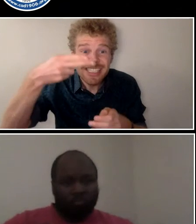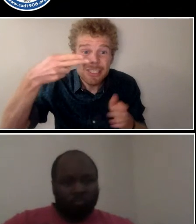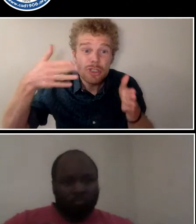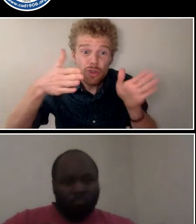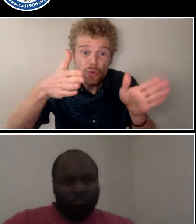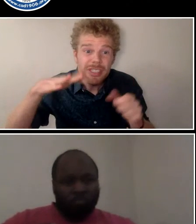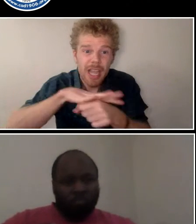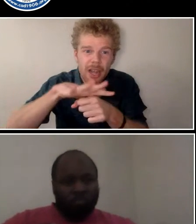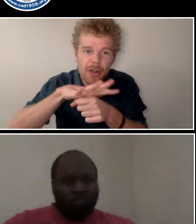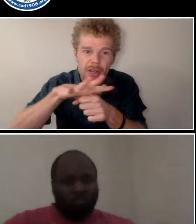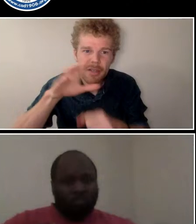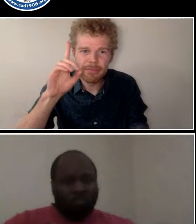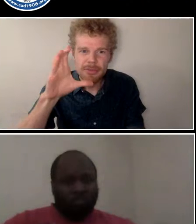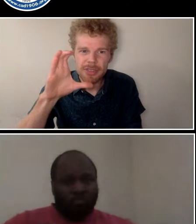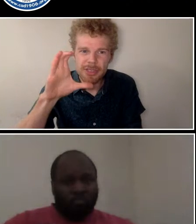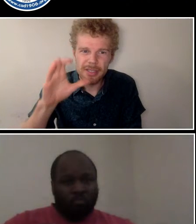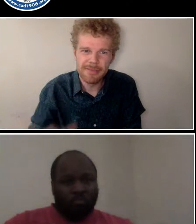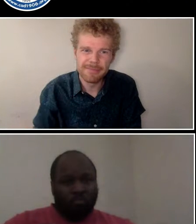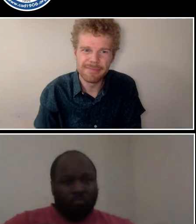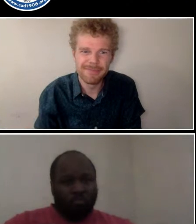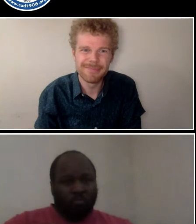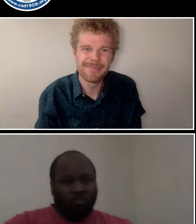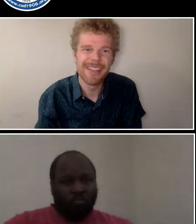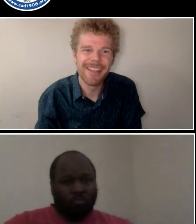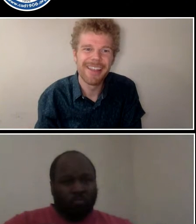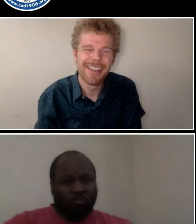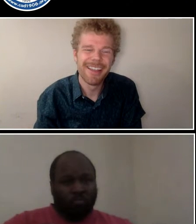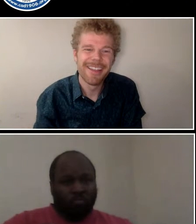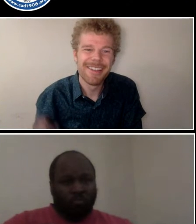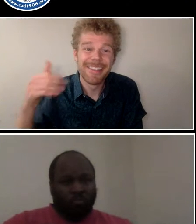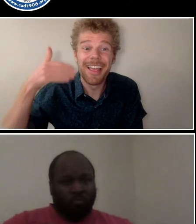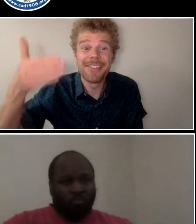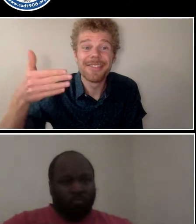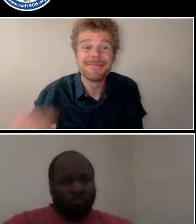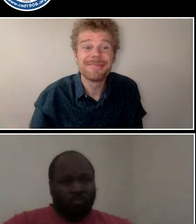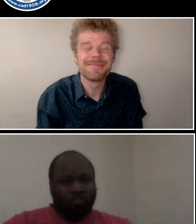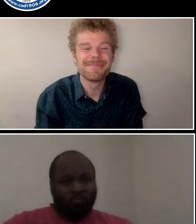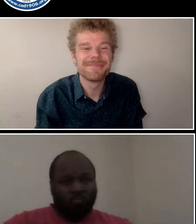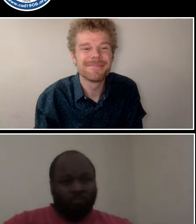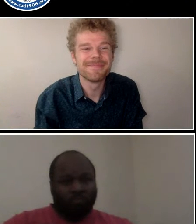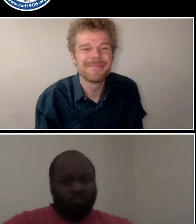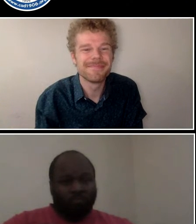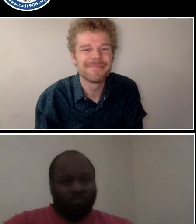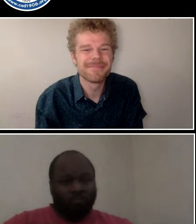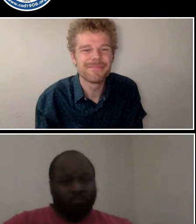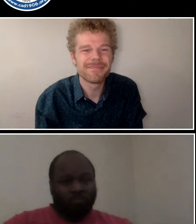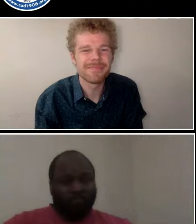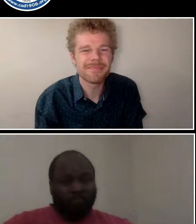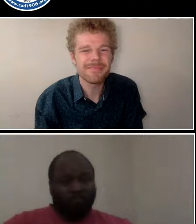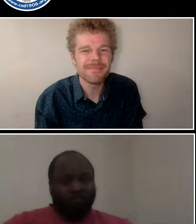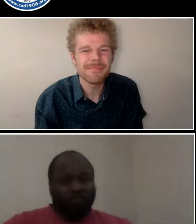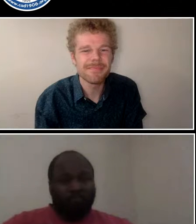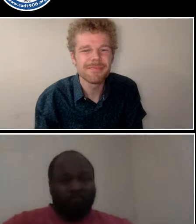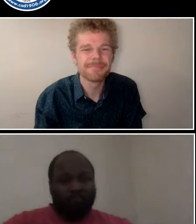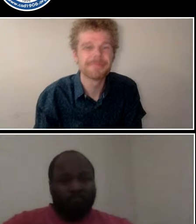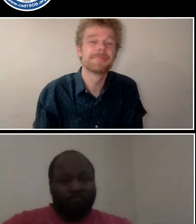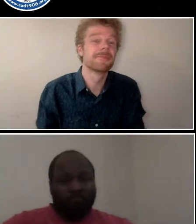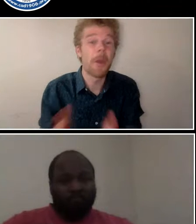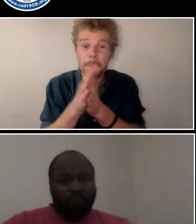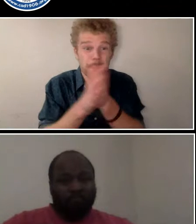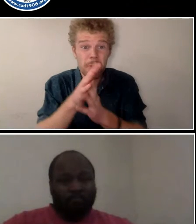licenses, transportation, providing affordable housing in the H Street corridor, which is important, particularly in the DC